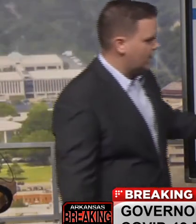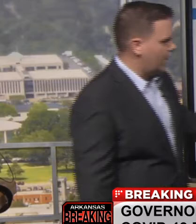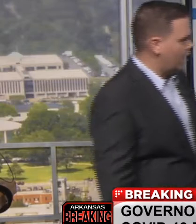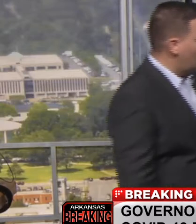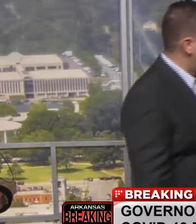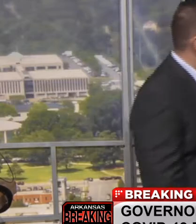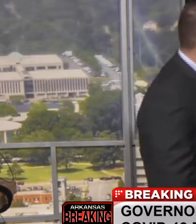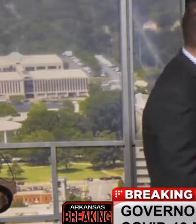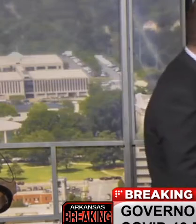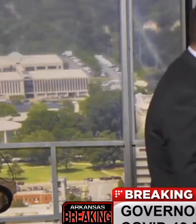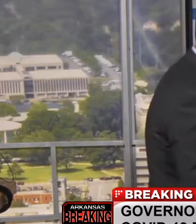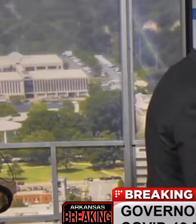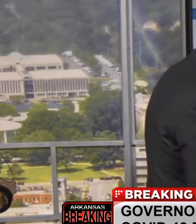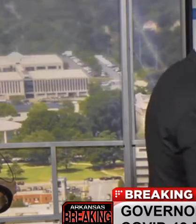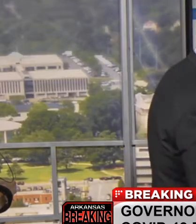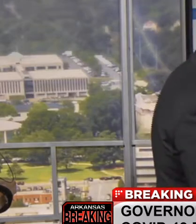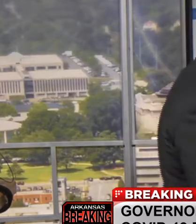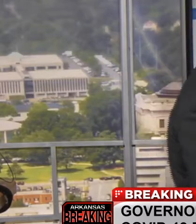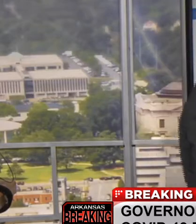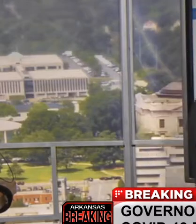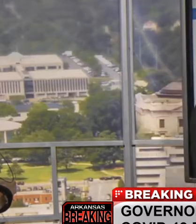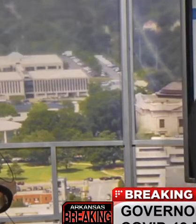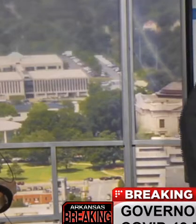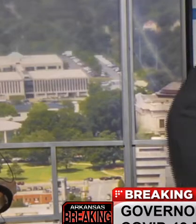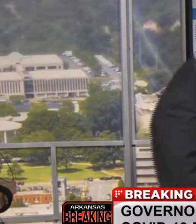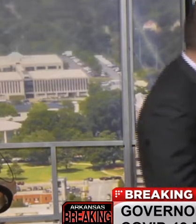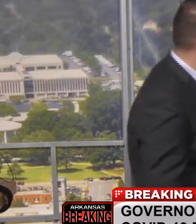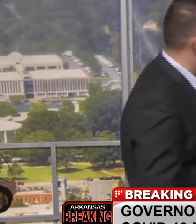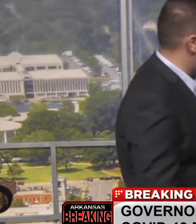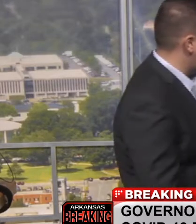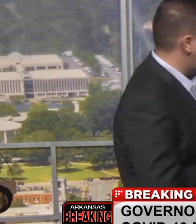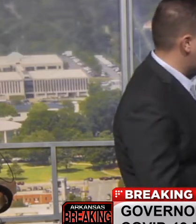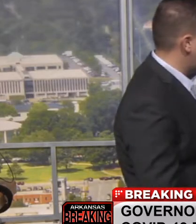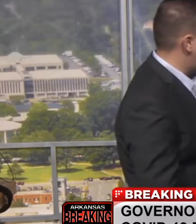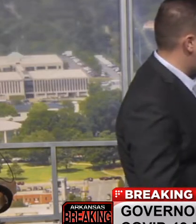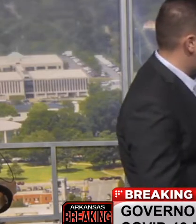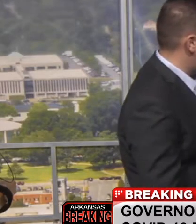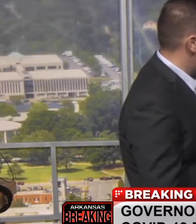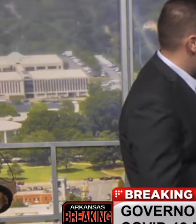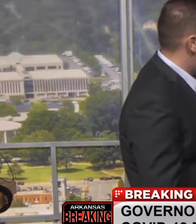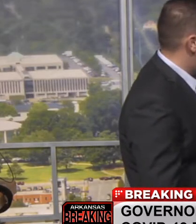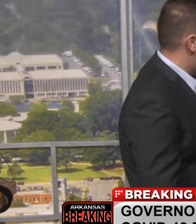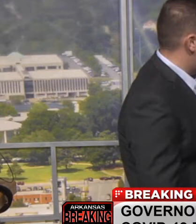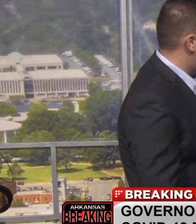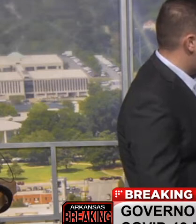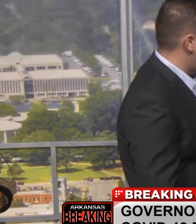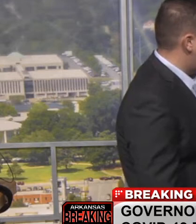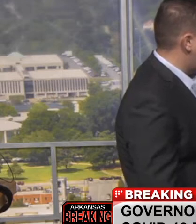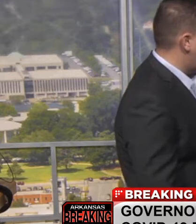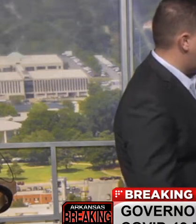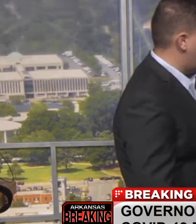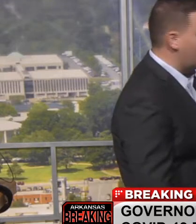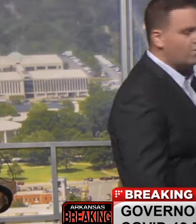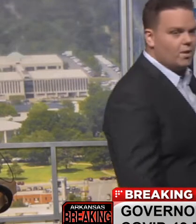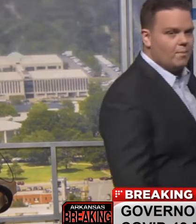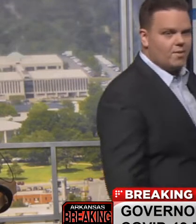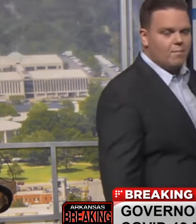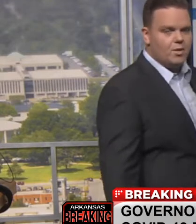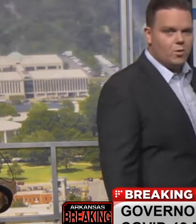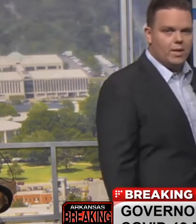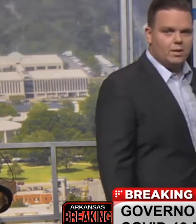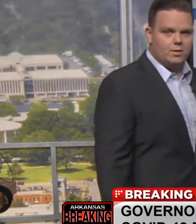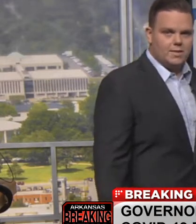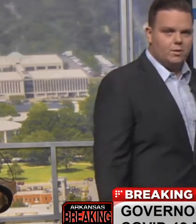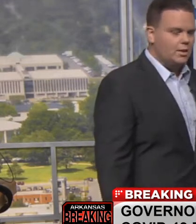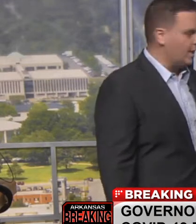are seeing right now, at least county by county, and we go through Pulaski County, and this is something they've